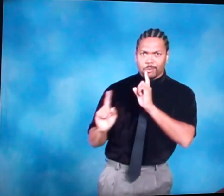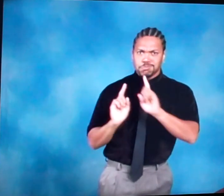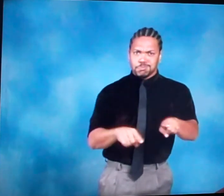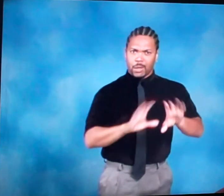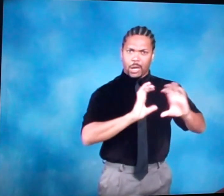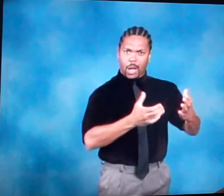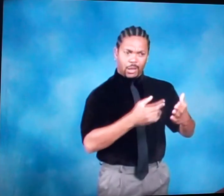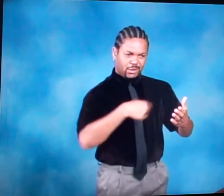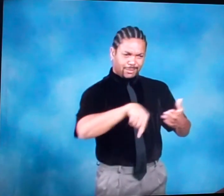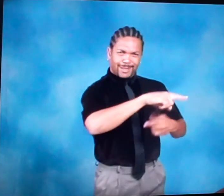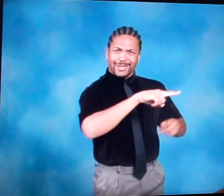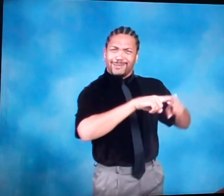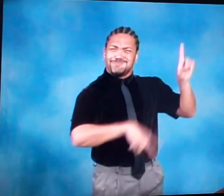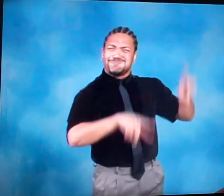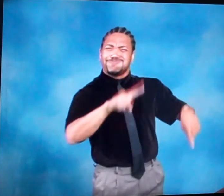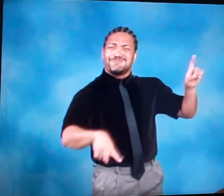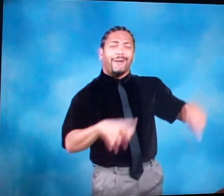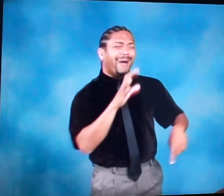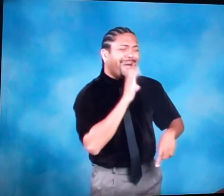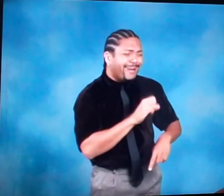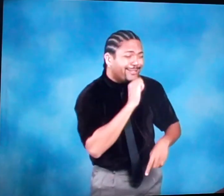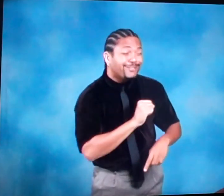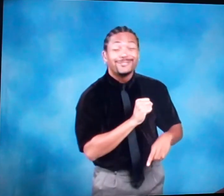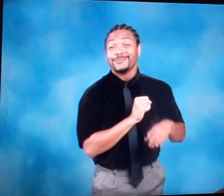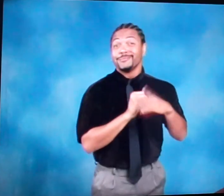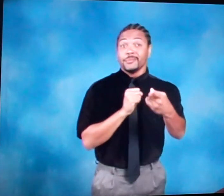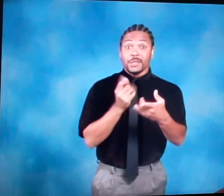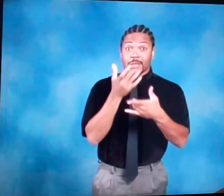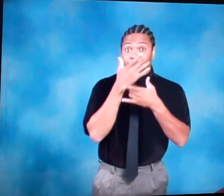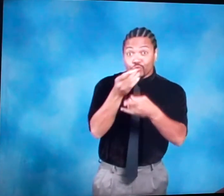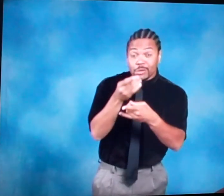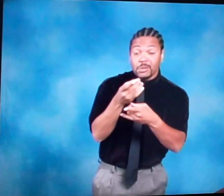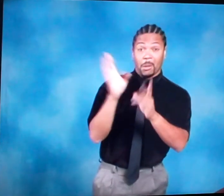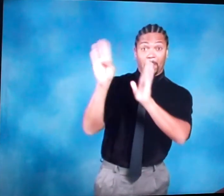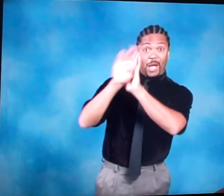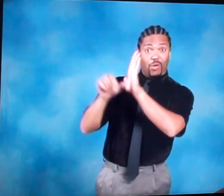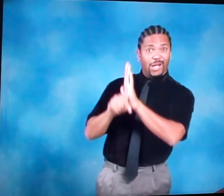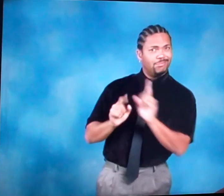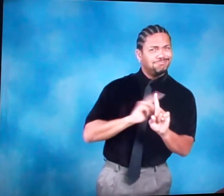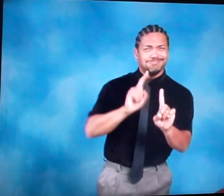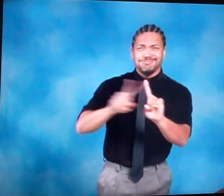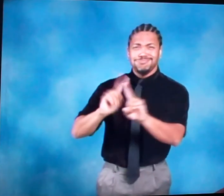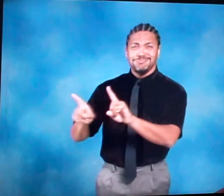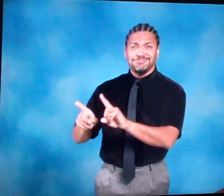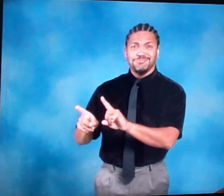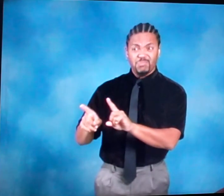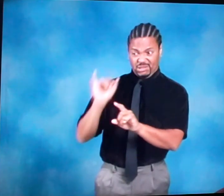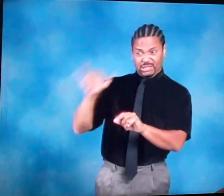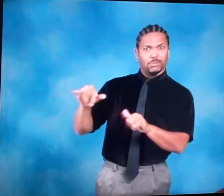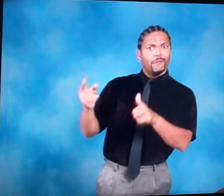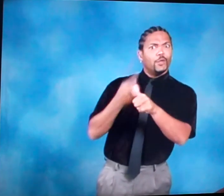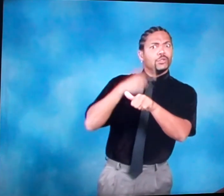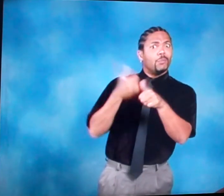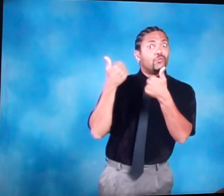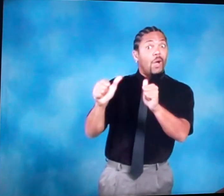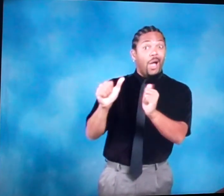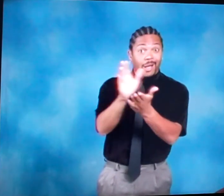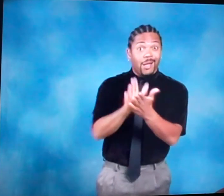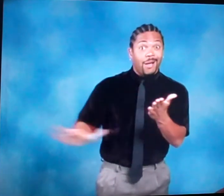is the GHDP. And we've got a variety of students and so many interesting different